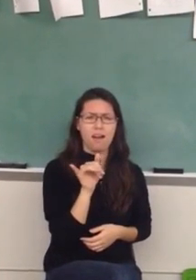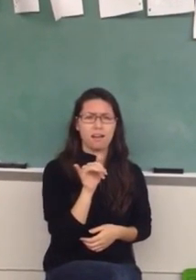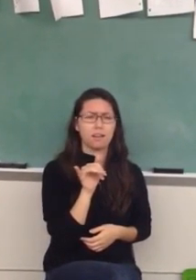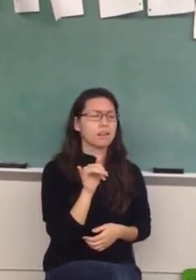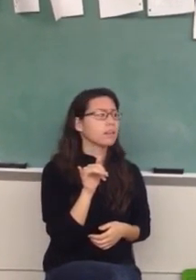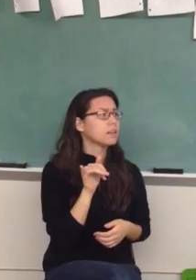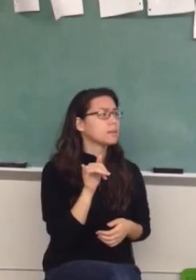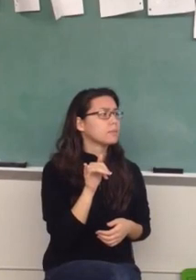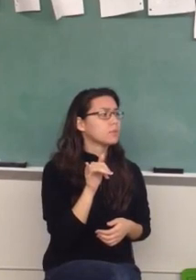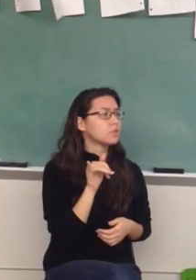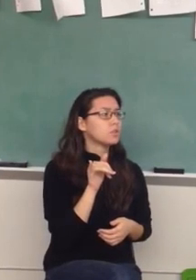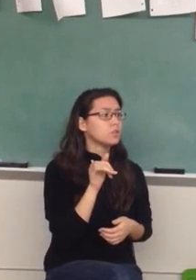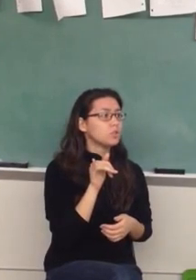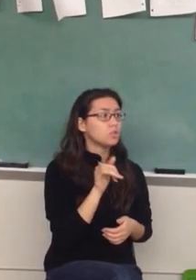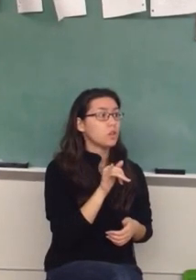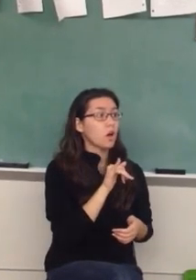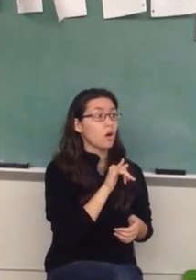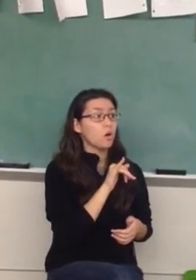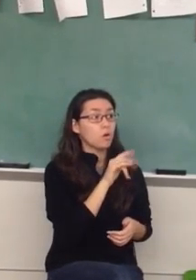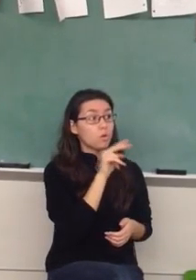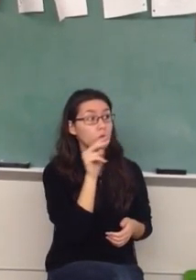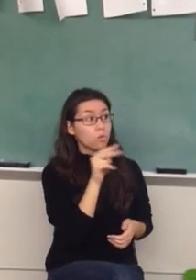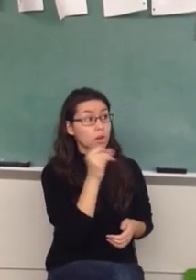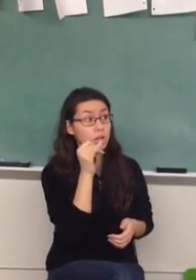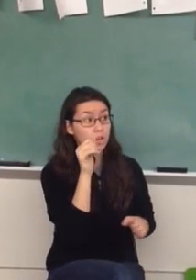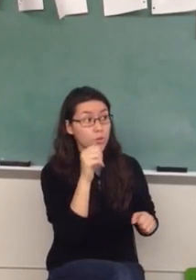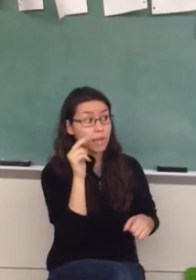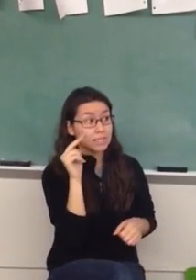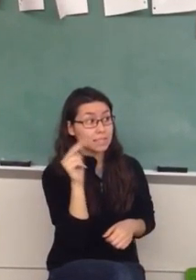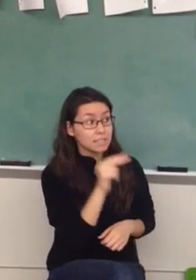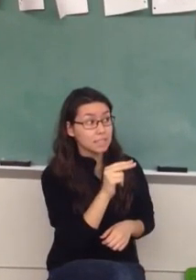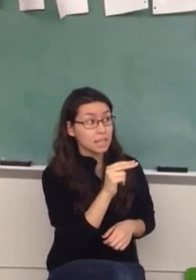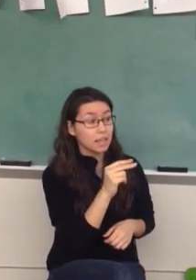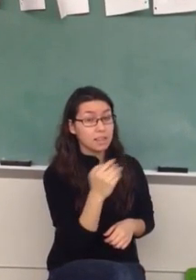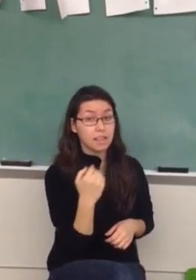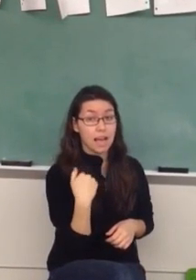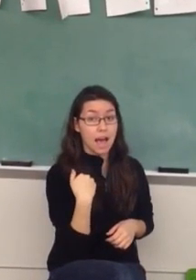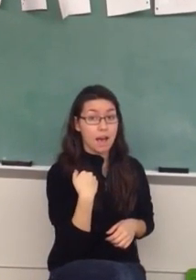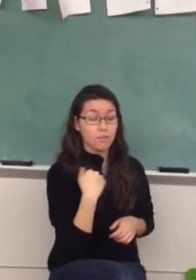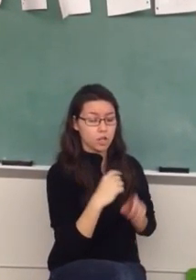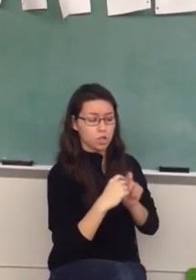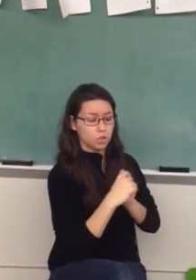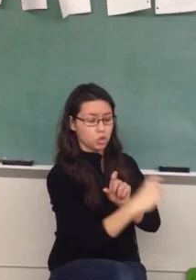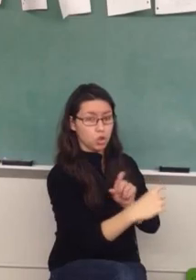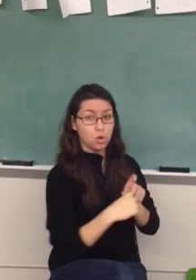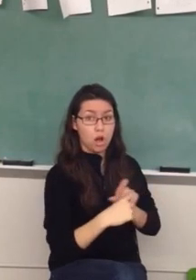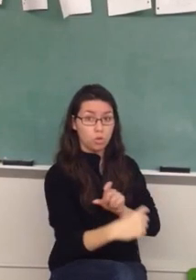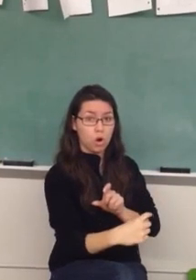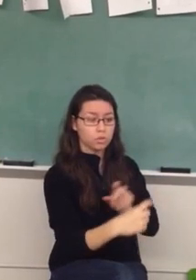They pull out these 2 long rows here, but they actually belong, do you see the dark